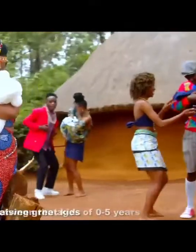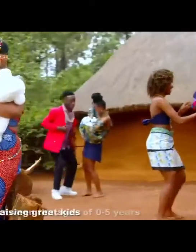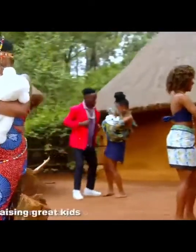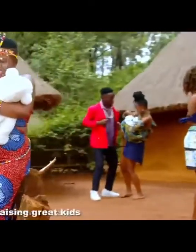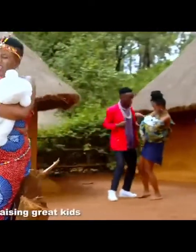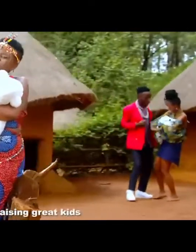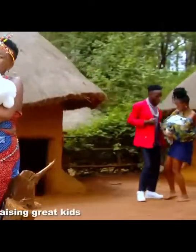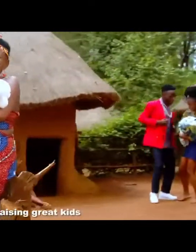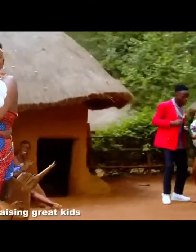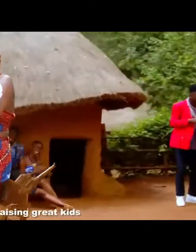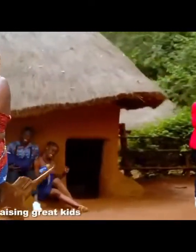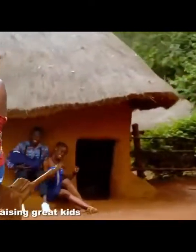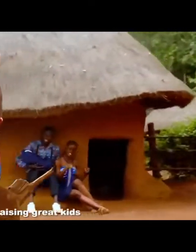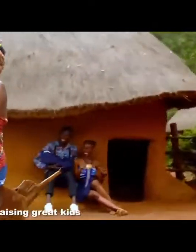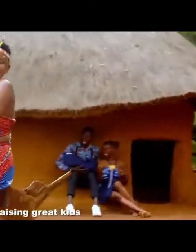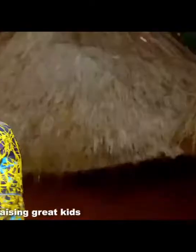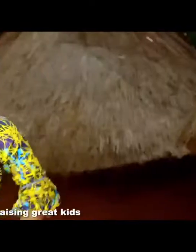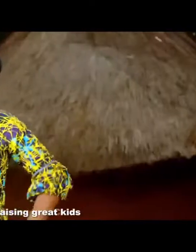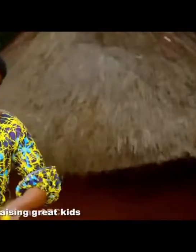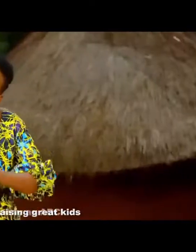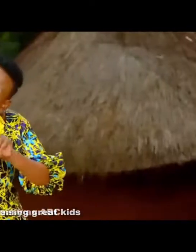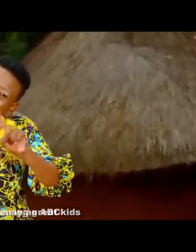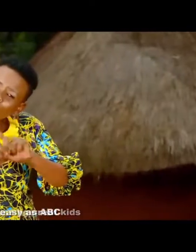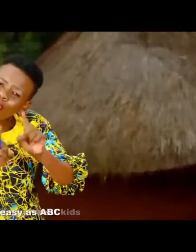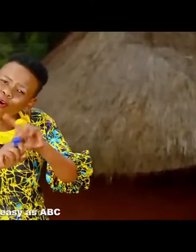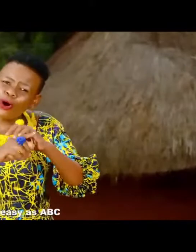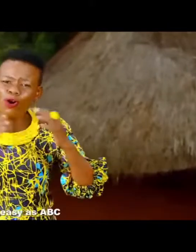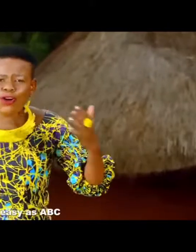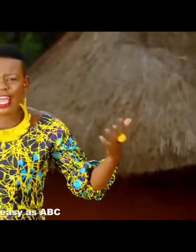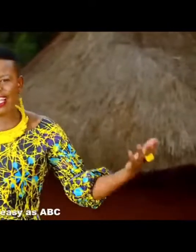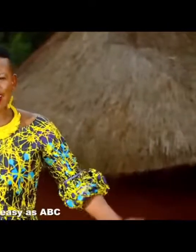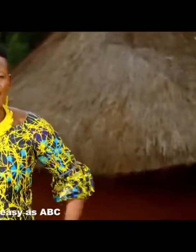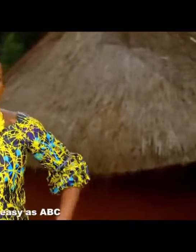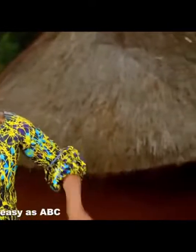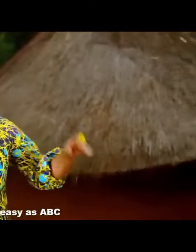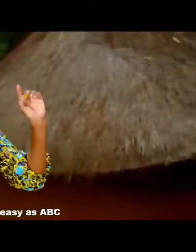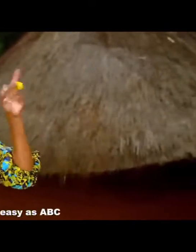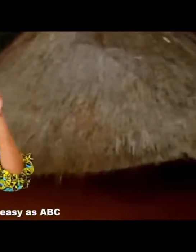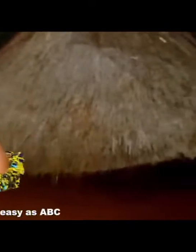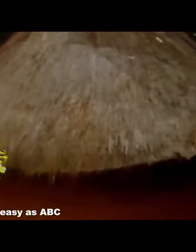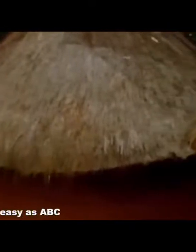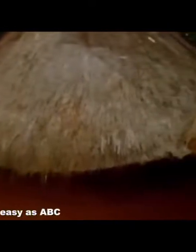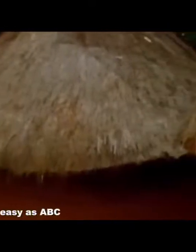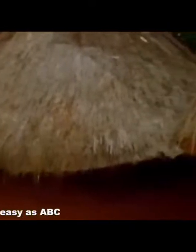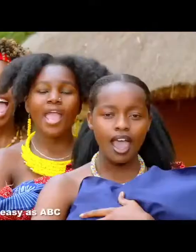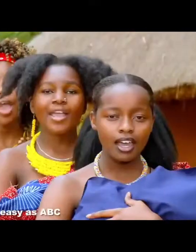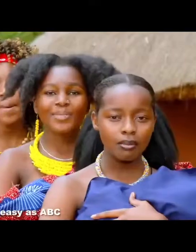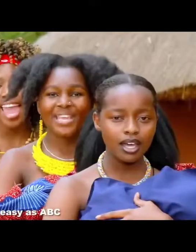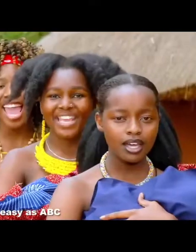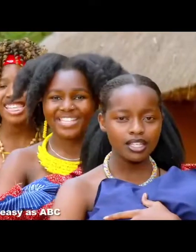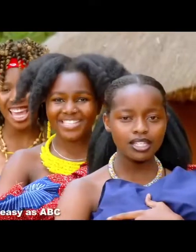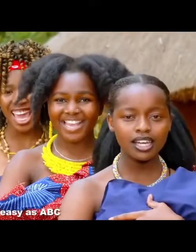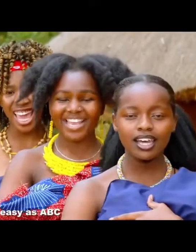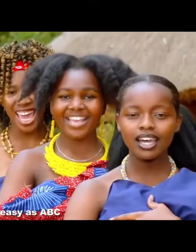I've learned the secret of raising great kids. Single more rahisi kama vile ABC.